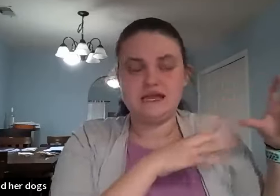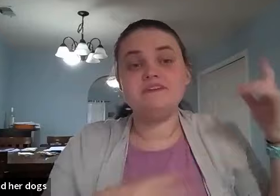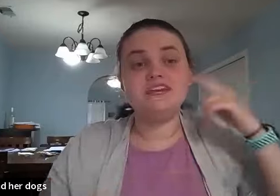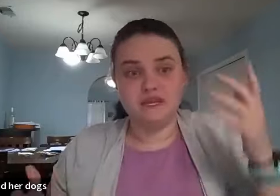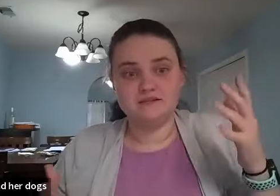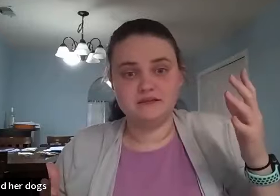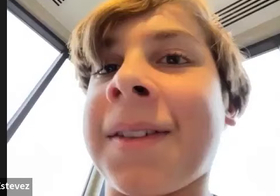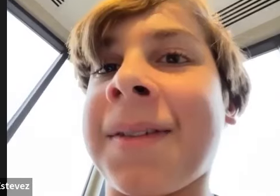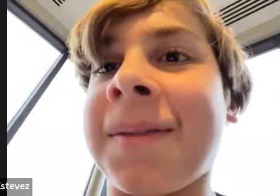I'm not teasing.